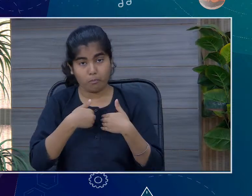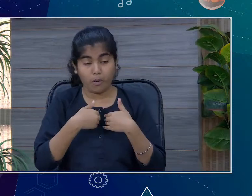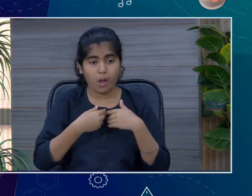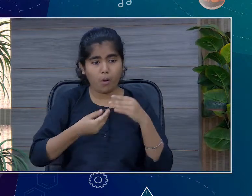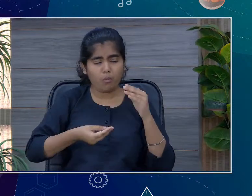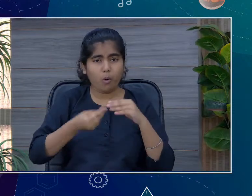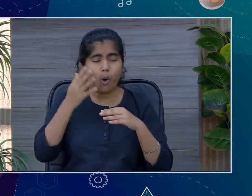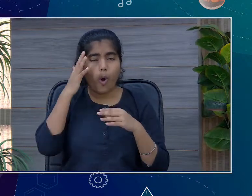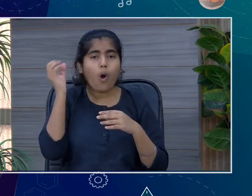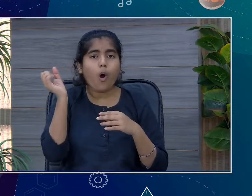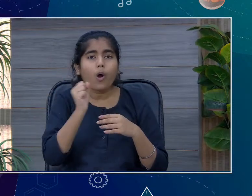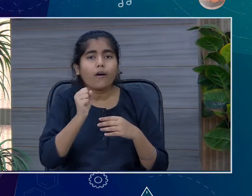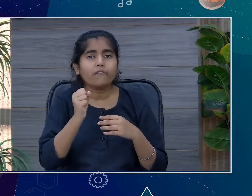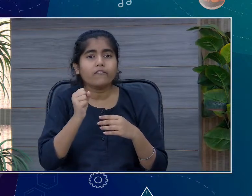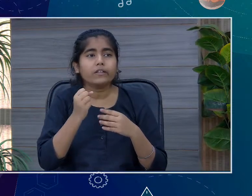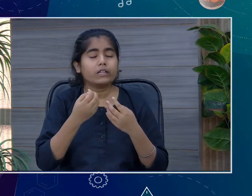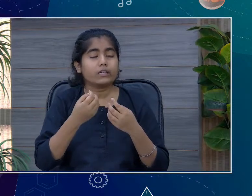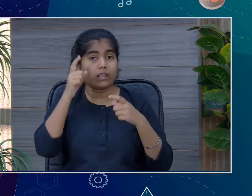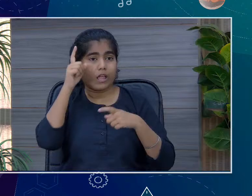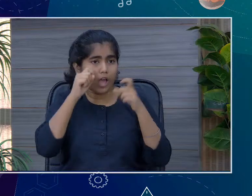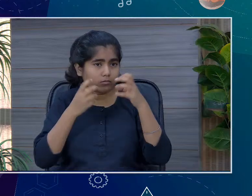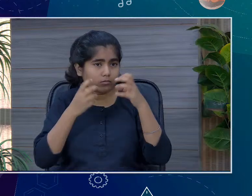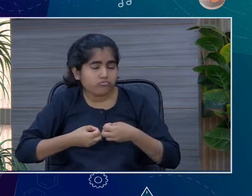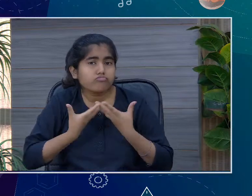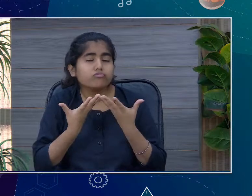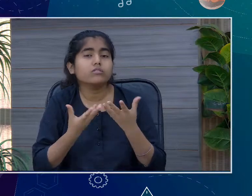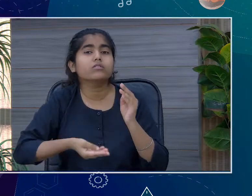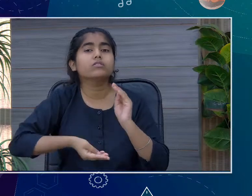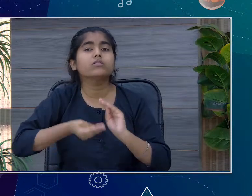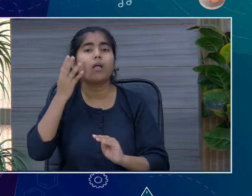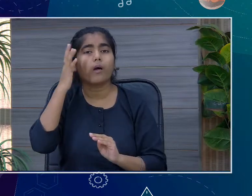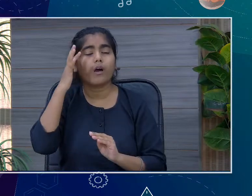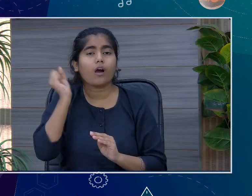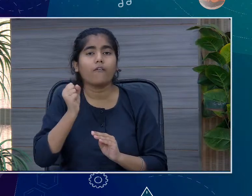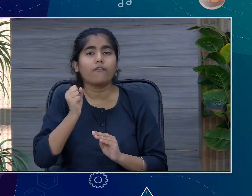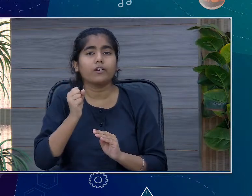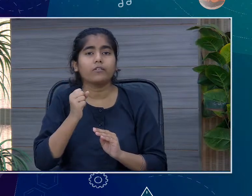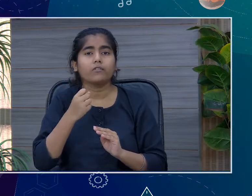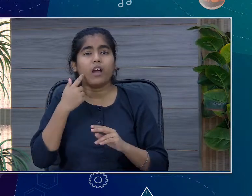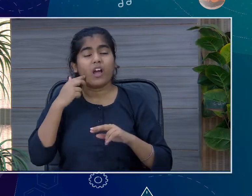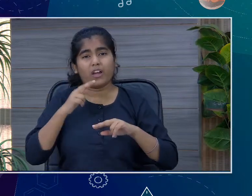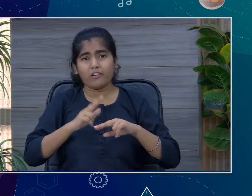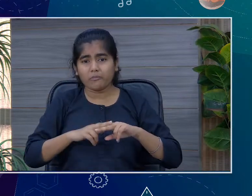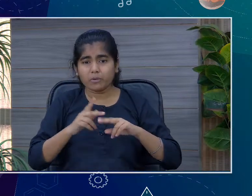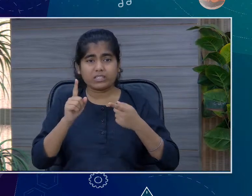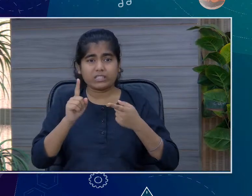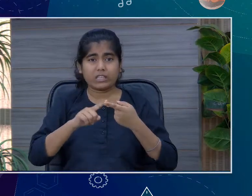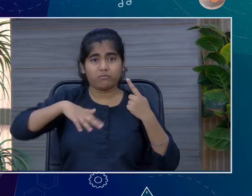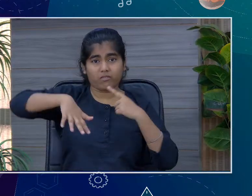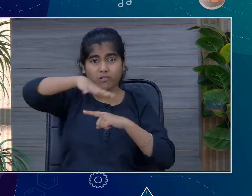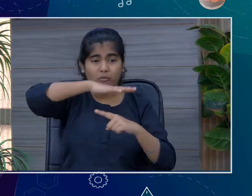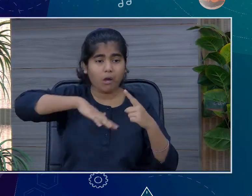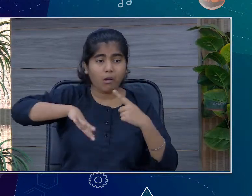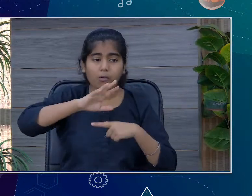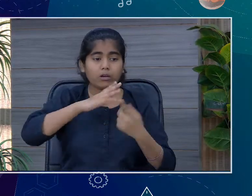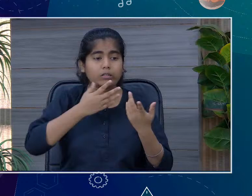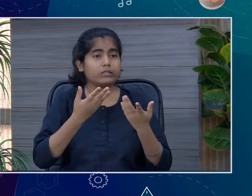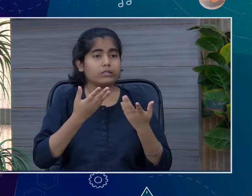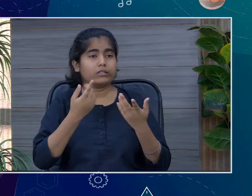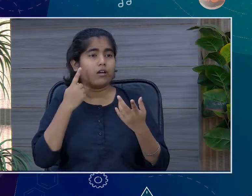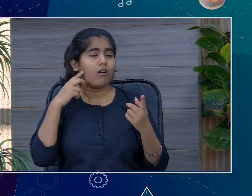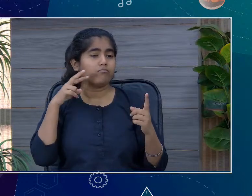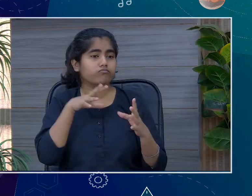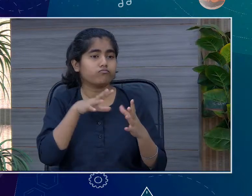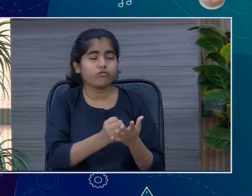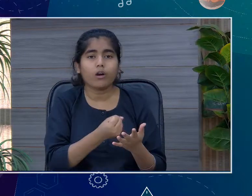more comfortable in expressing myself, I'm not getting that environment in the school, that itself will create